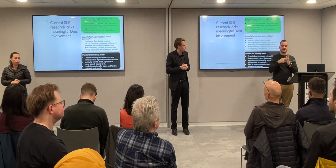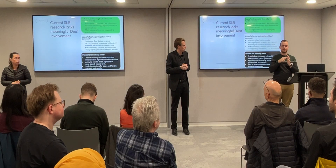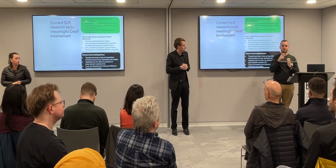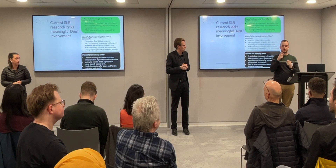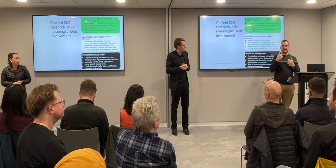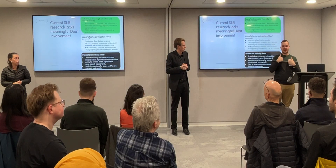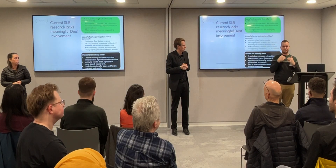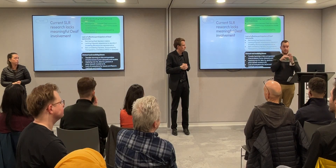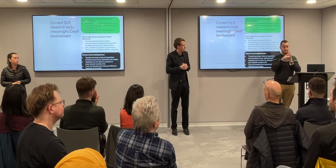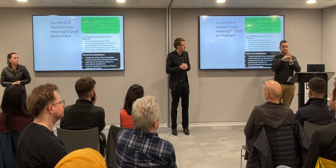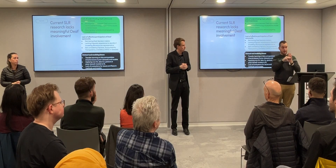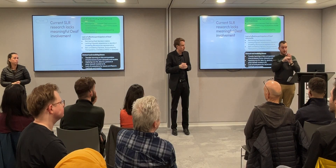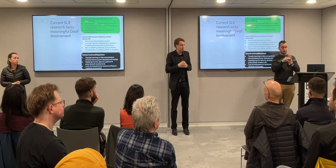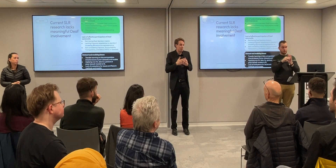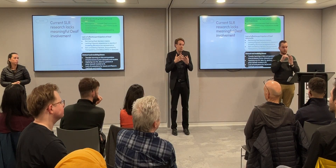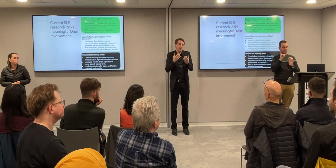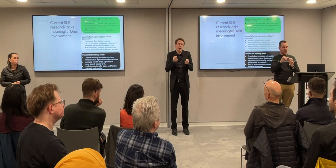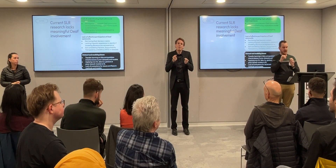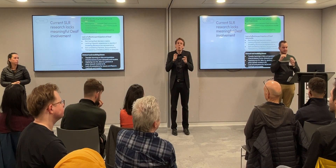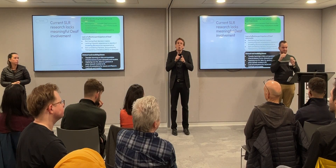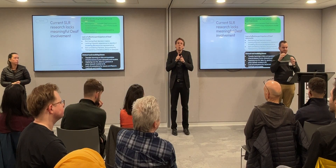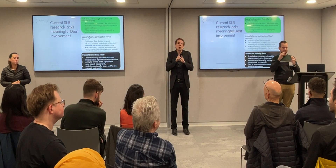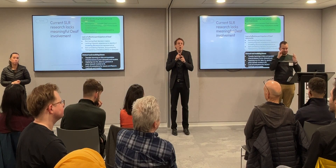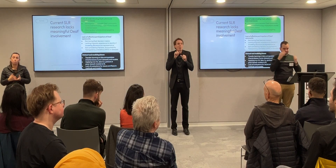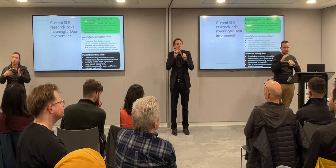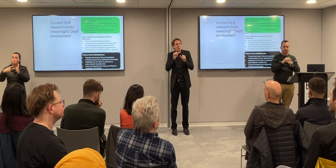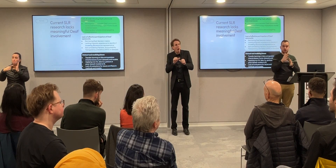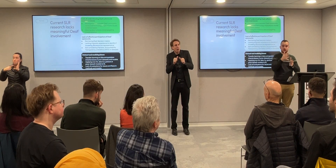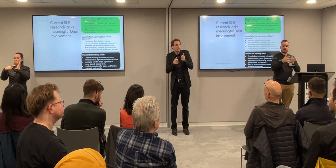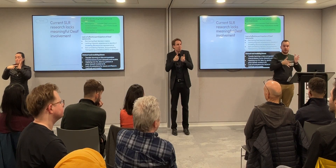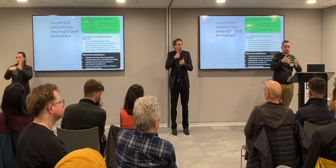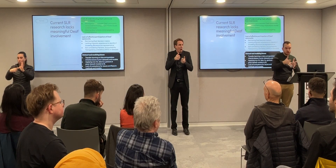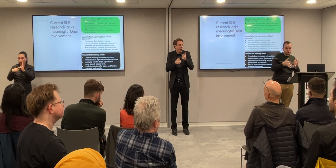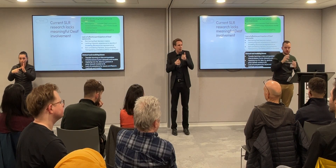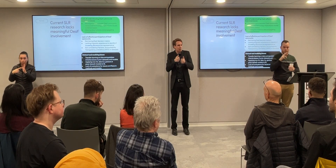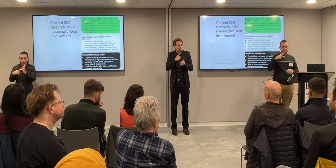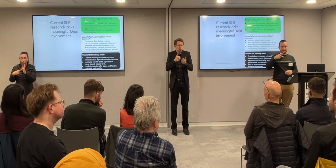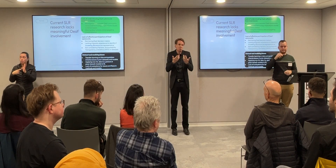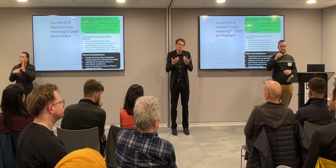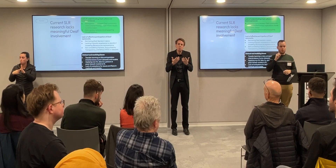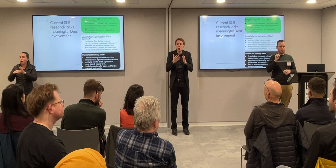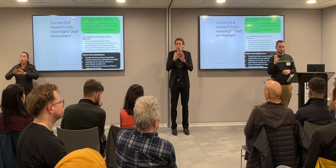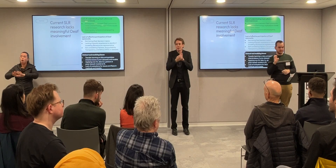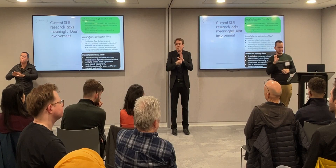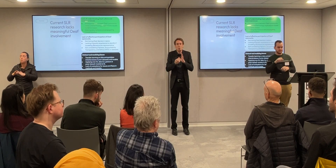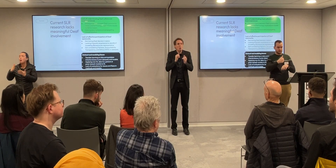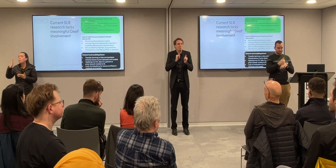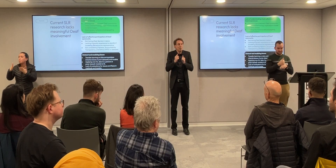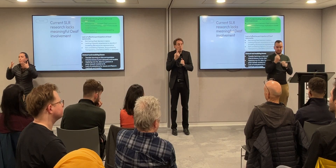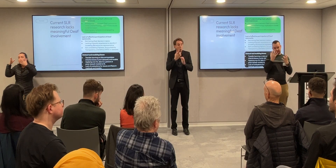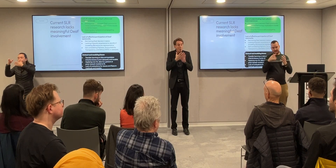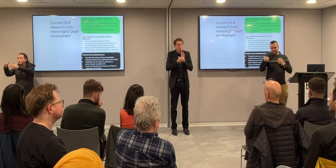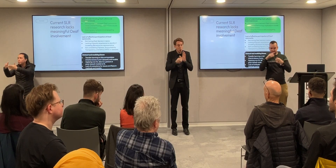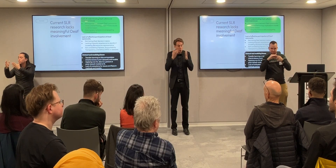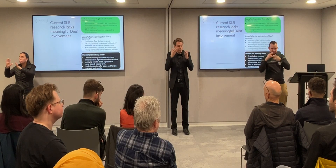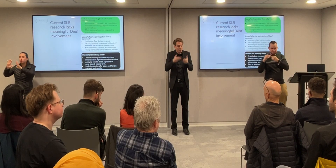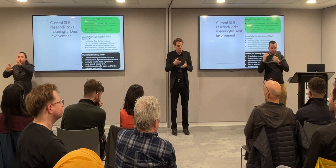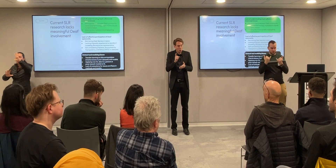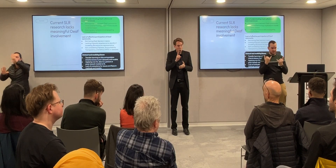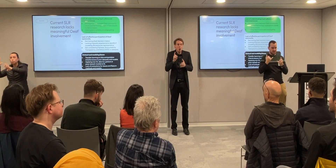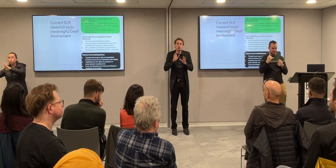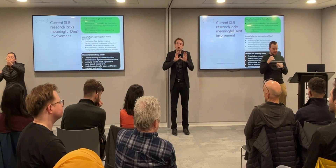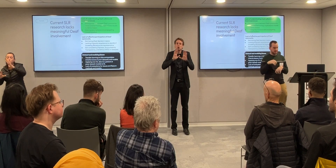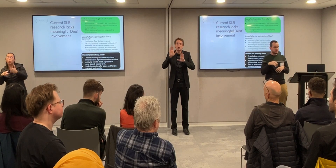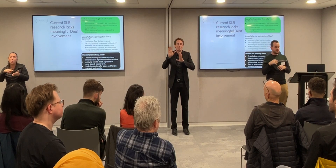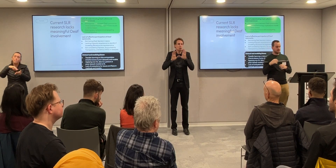There's other types of bias, for example. You have the model that focuses on gesture or pose. Many